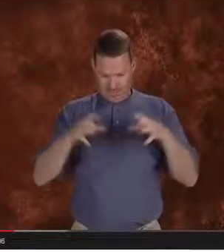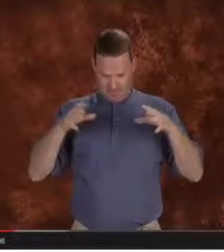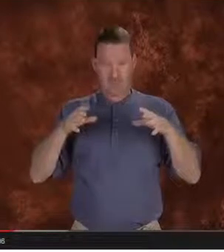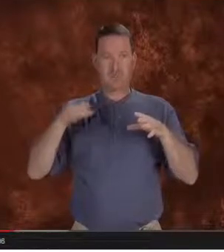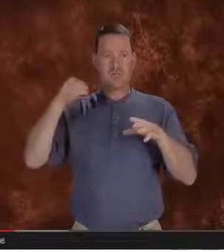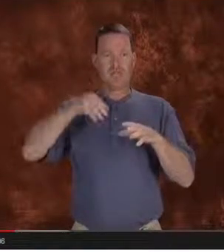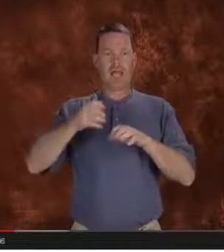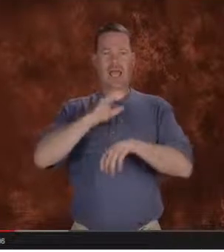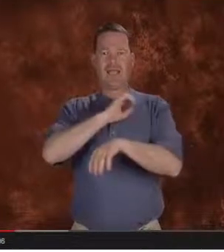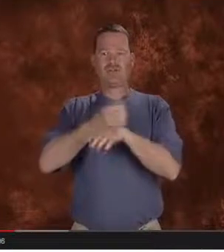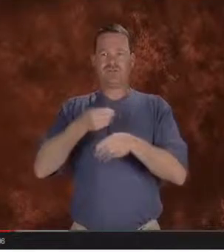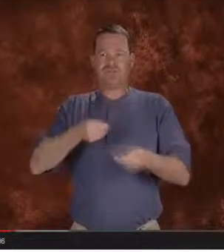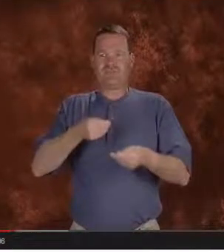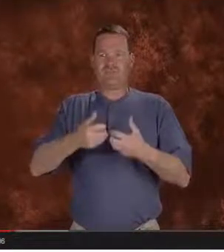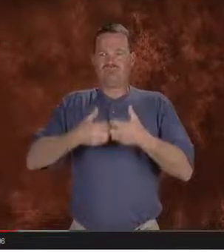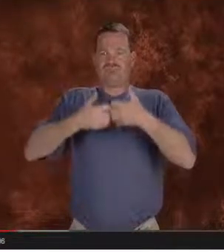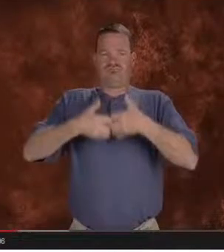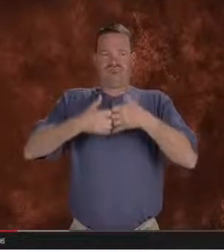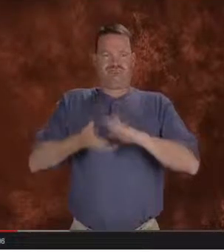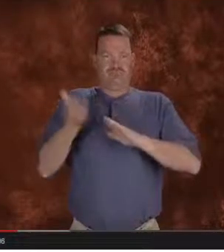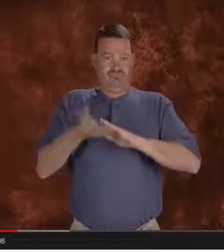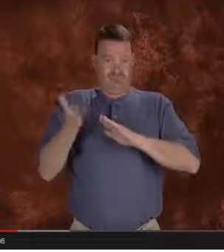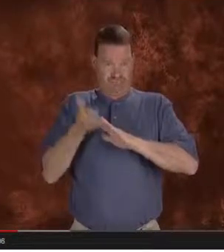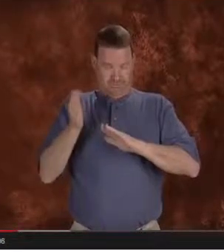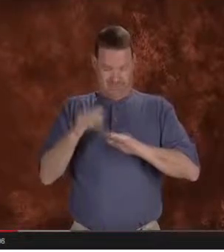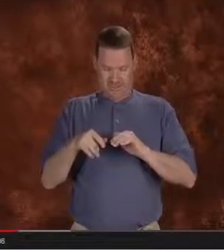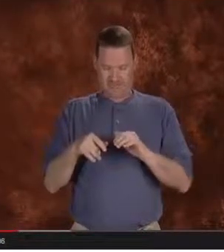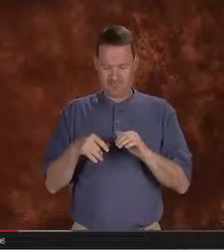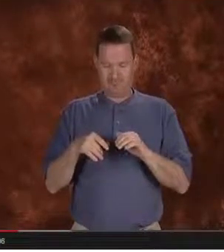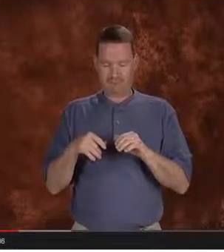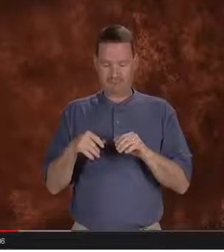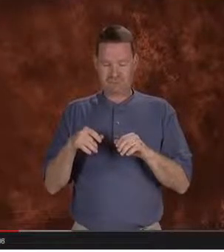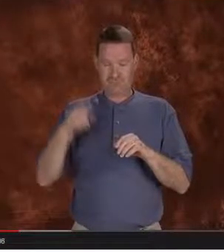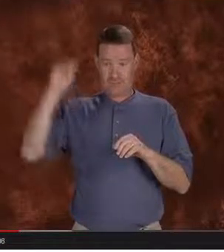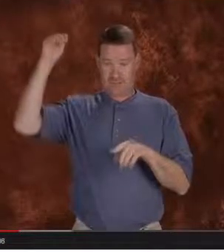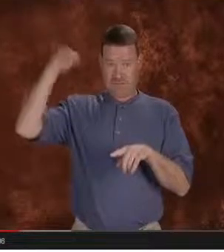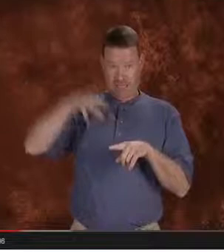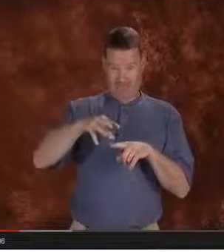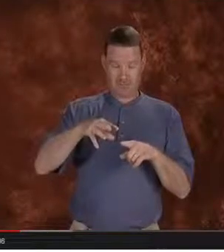The plant does this by absorbing energy from the sun.